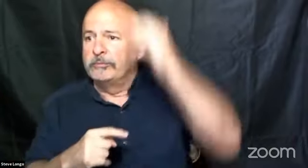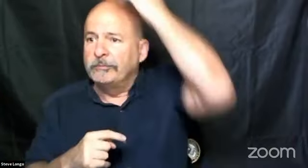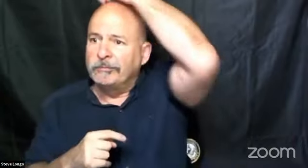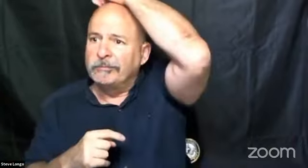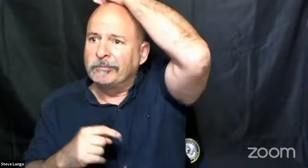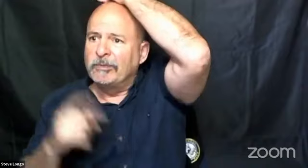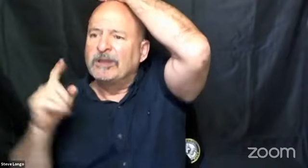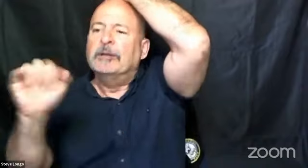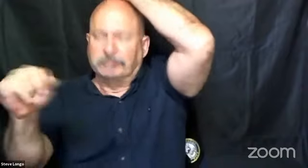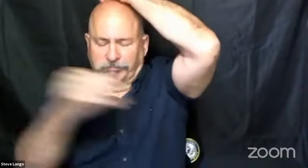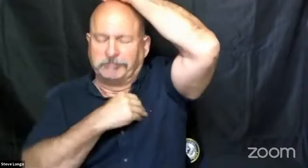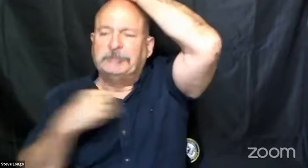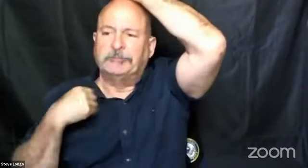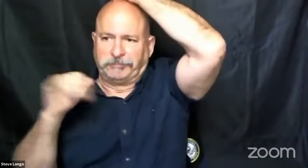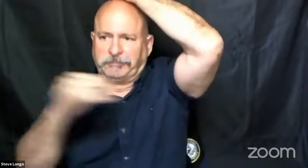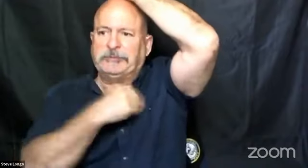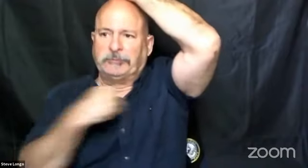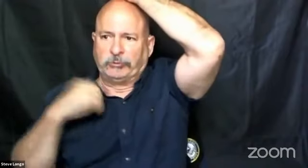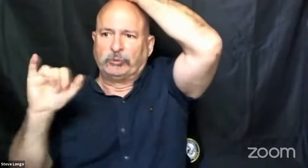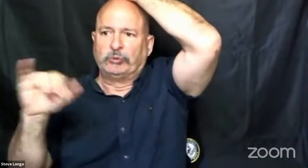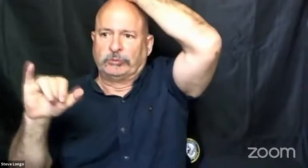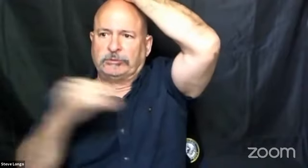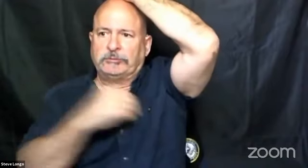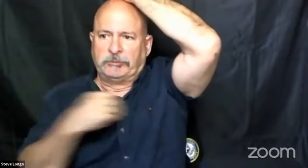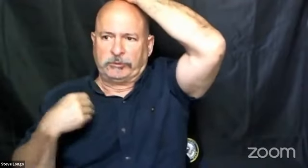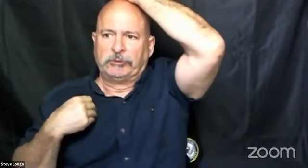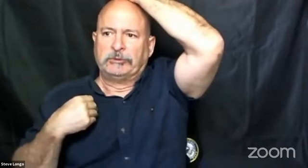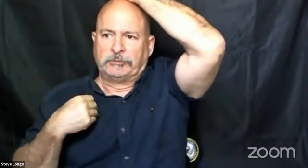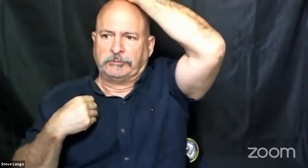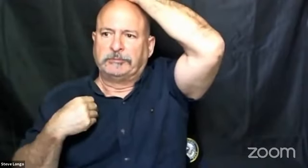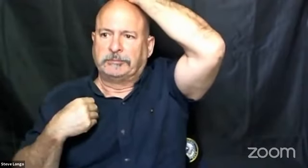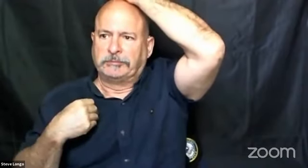right now, or should I share my screen to explain a little bit more?